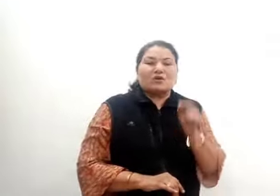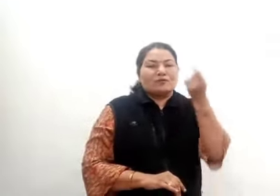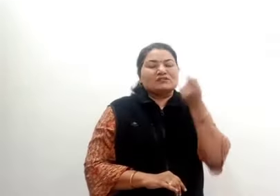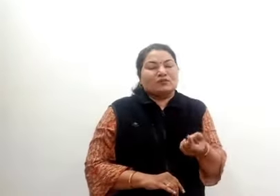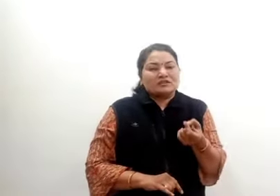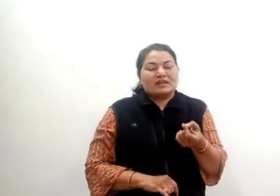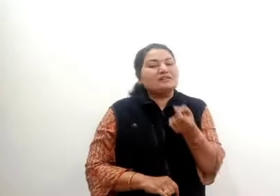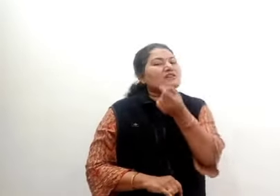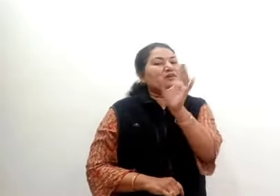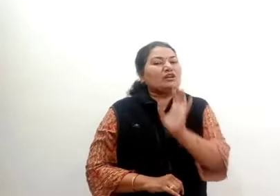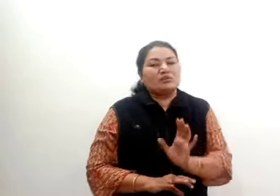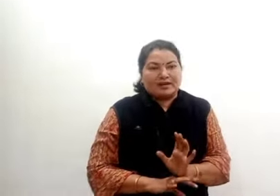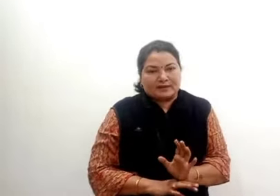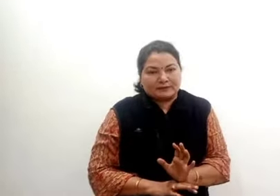for few seconds, definitely you will die.